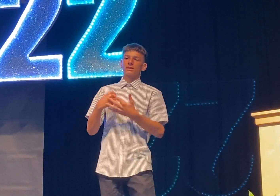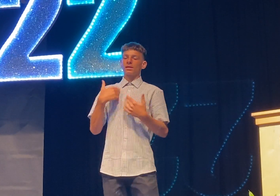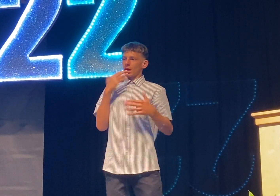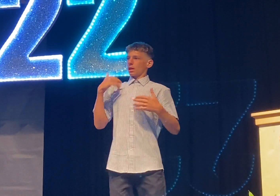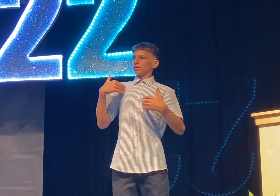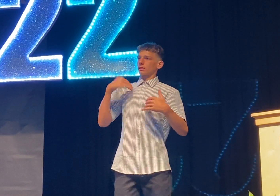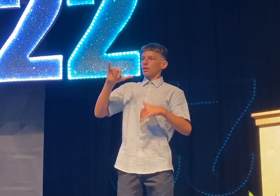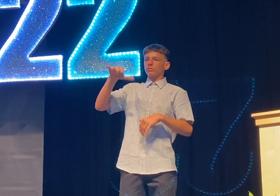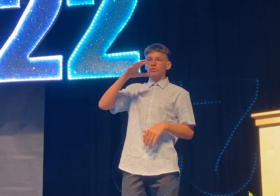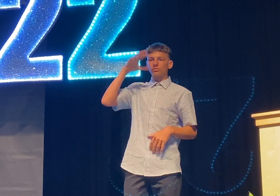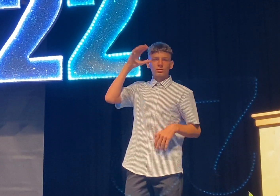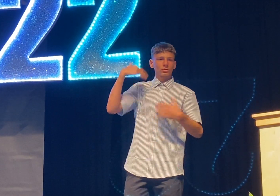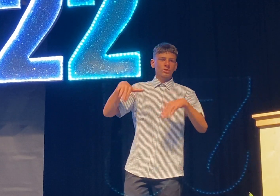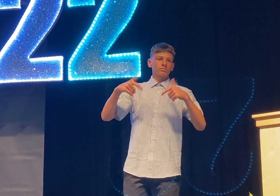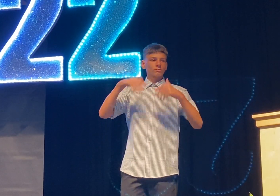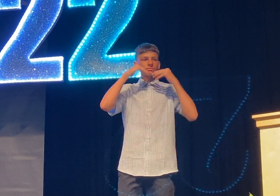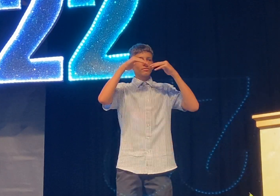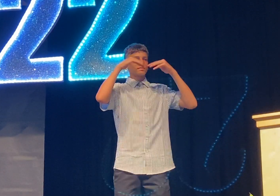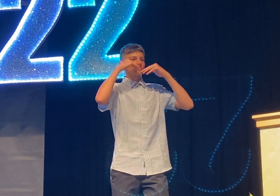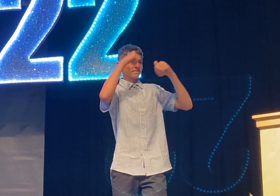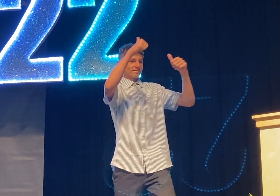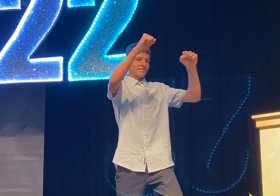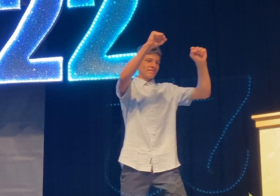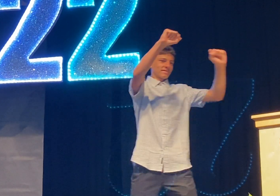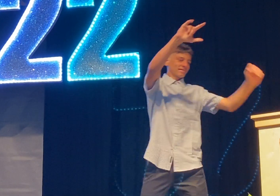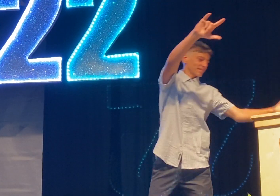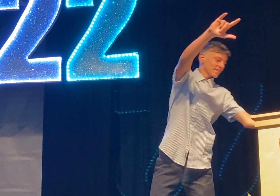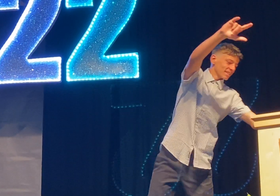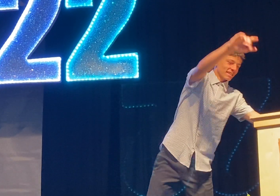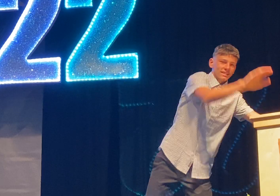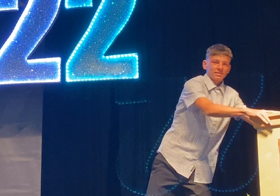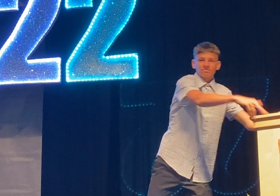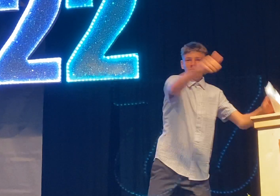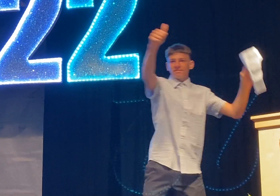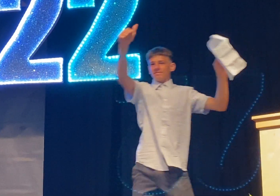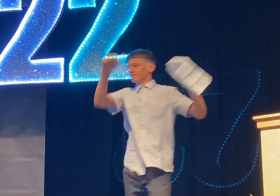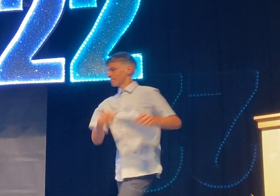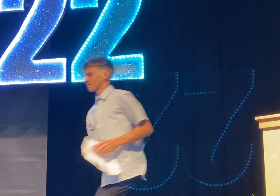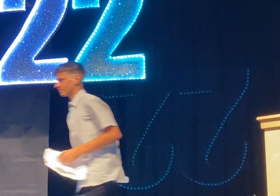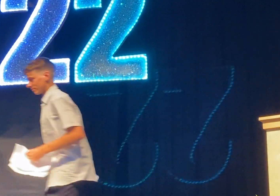So I really want to show my appreciation to my parents. Thank you so very much. I love you very much.